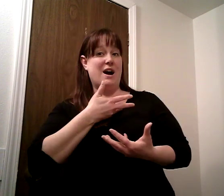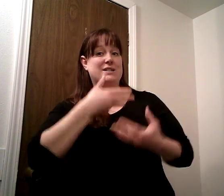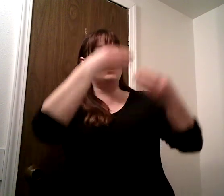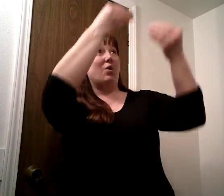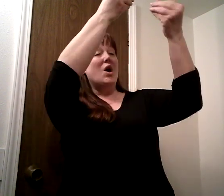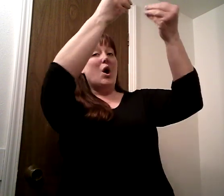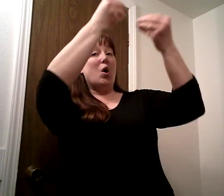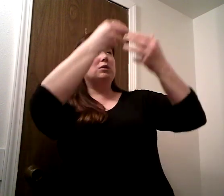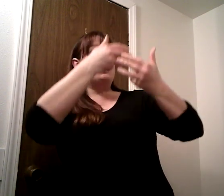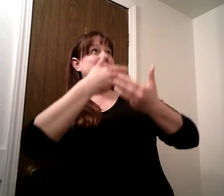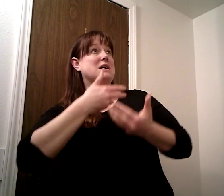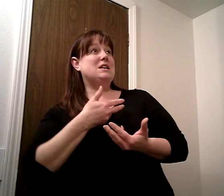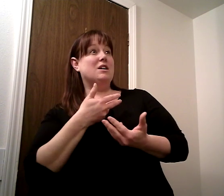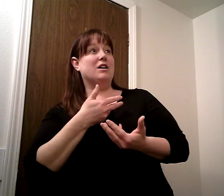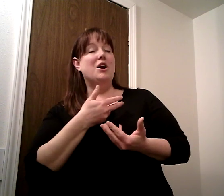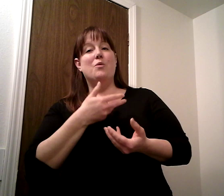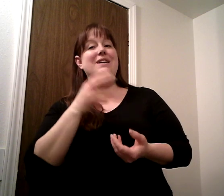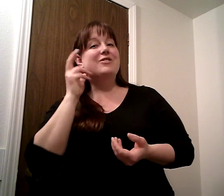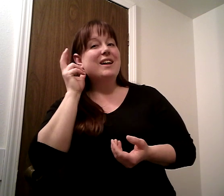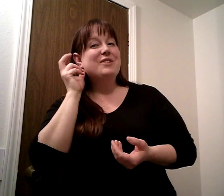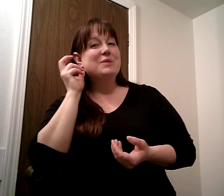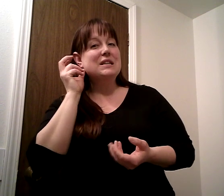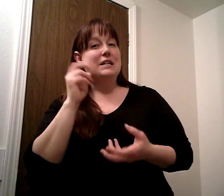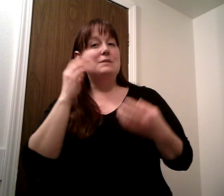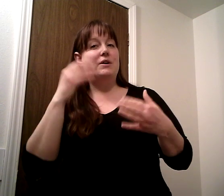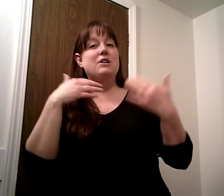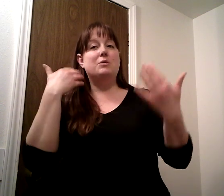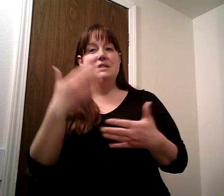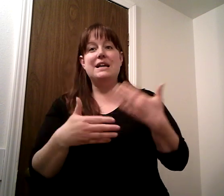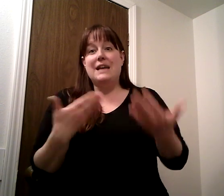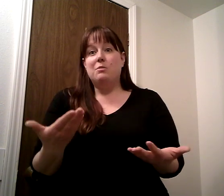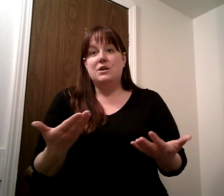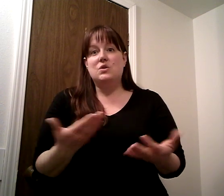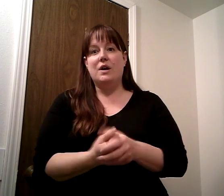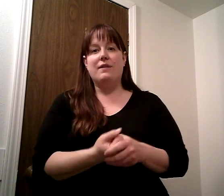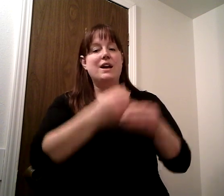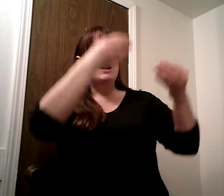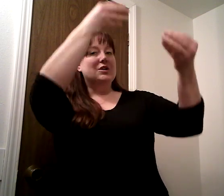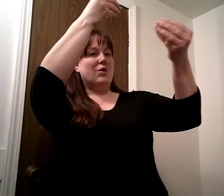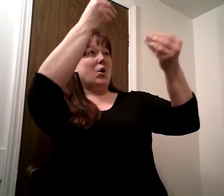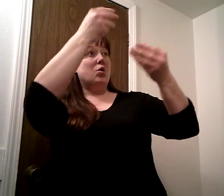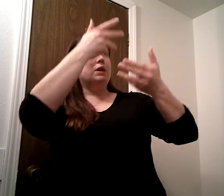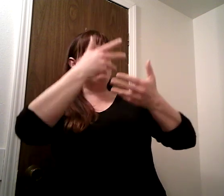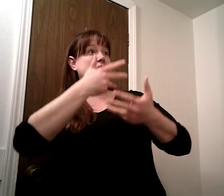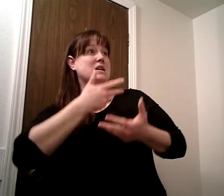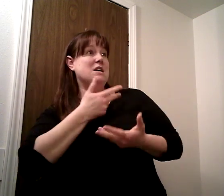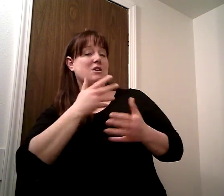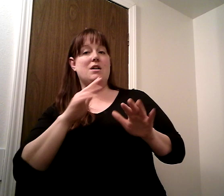us. So, oh, let me hear, right? We're not like really talking about hearing. We're saying, tell me a story, right? So, oh, let me hear